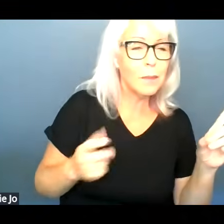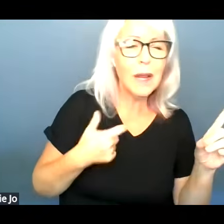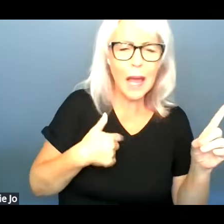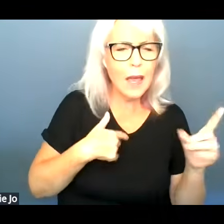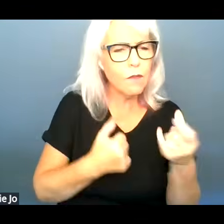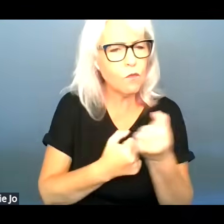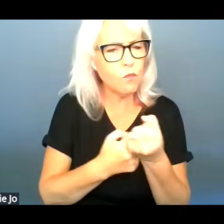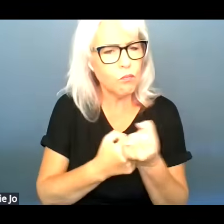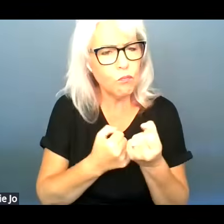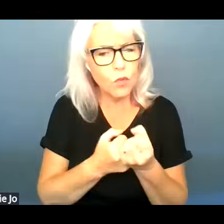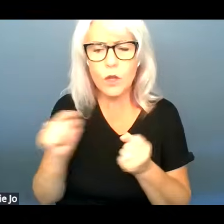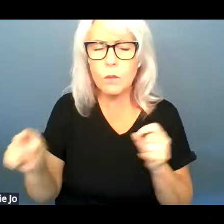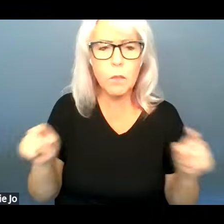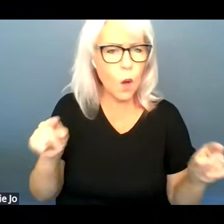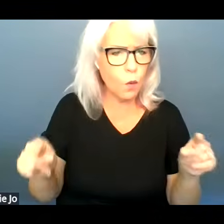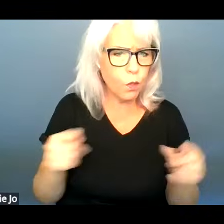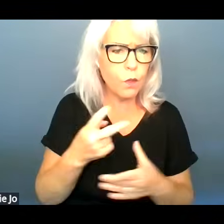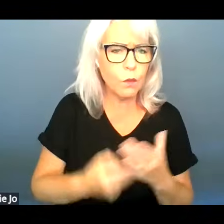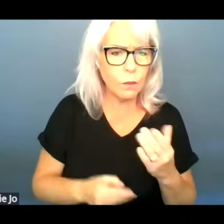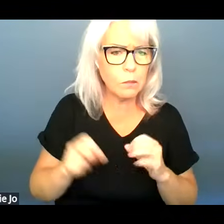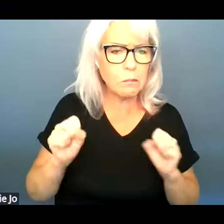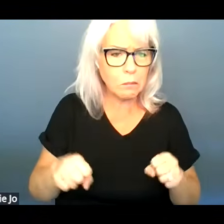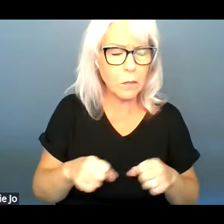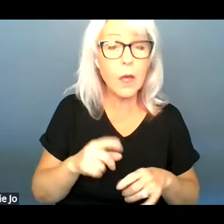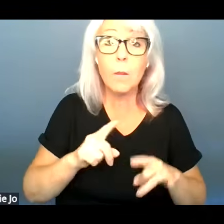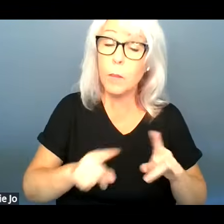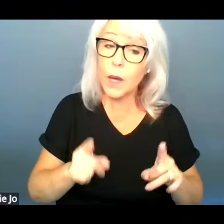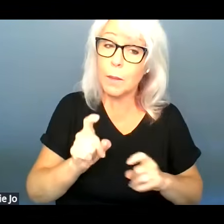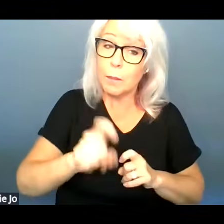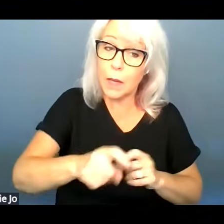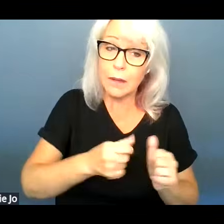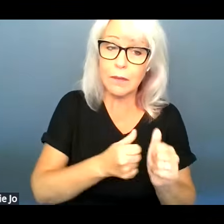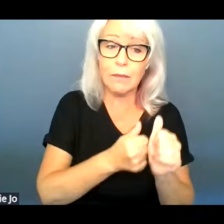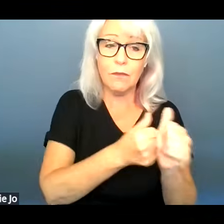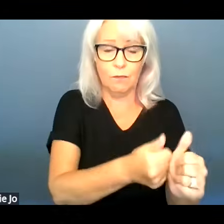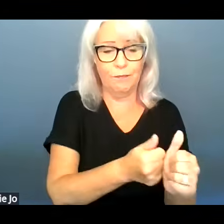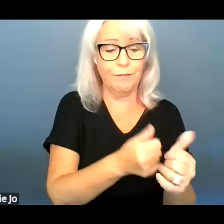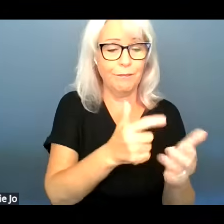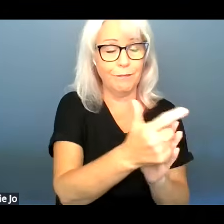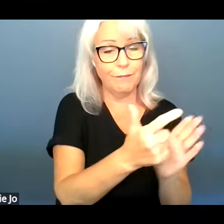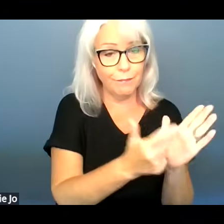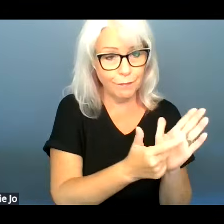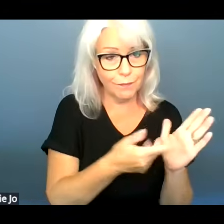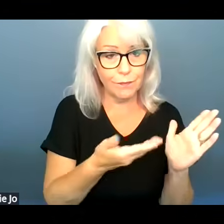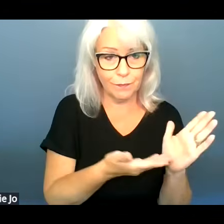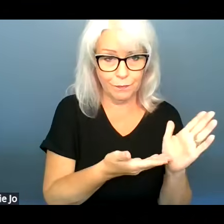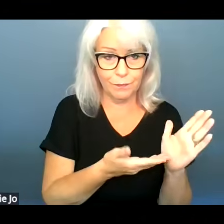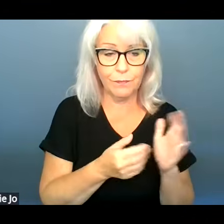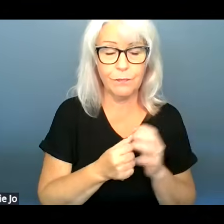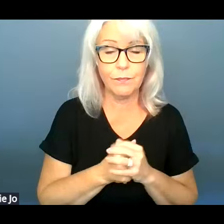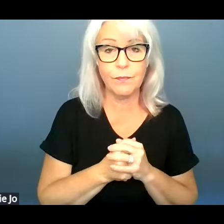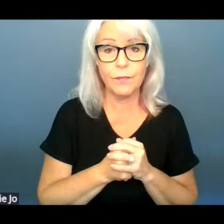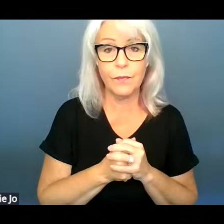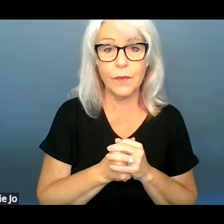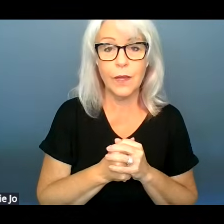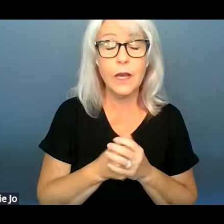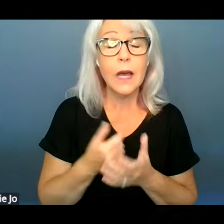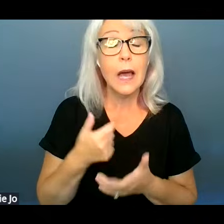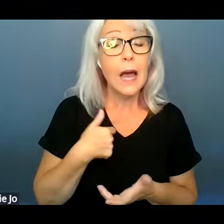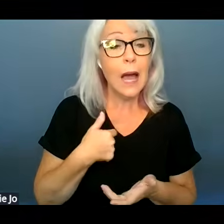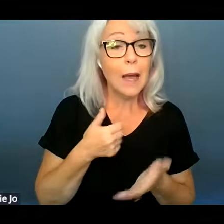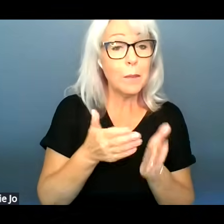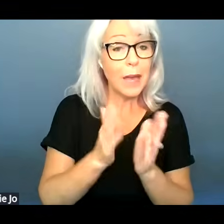both sides, but we have to follow the law. So with that being said, what I'm asking this